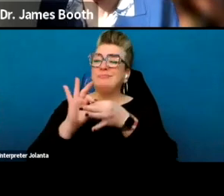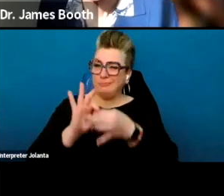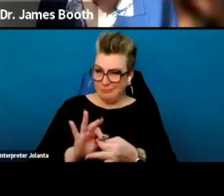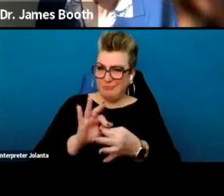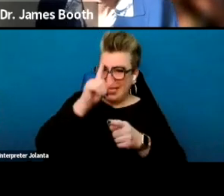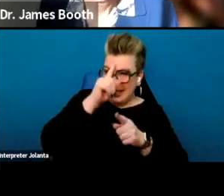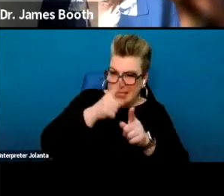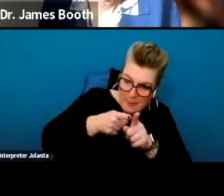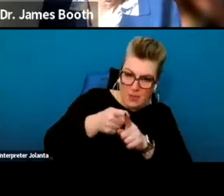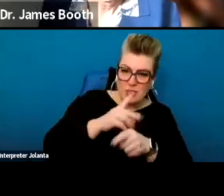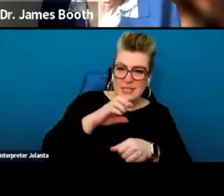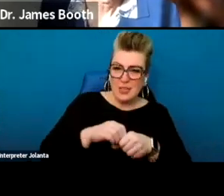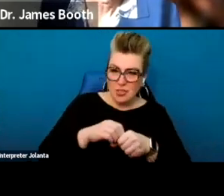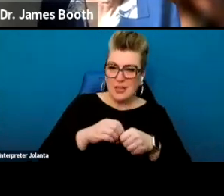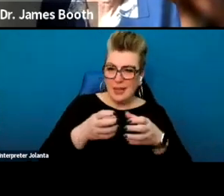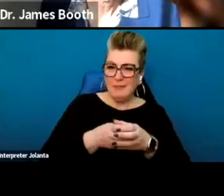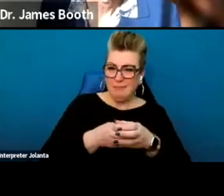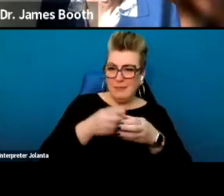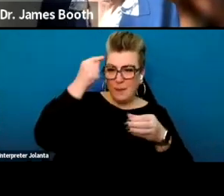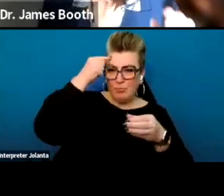demonstration of that.